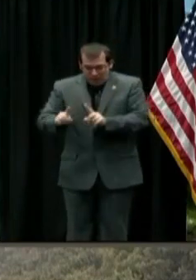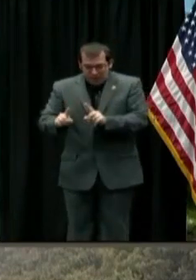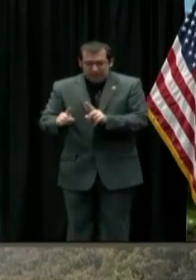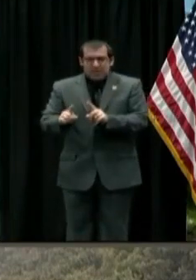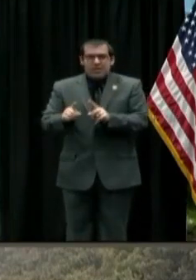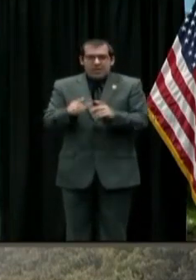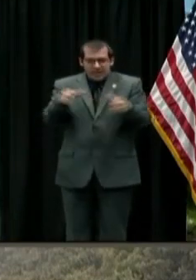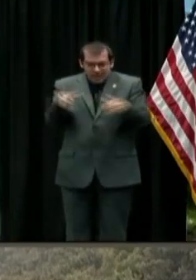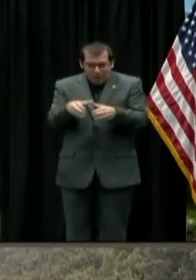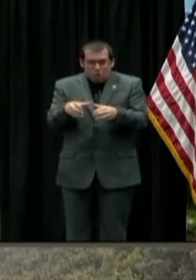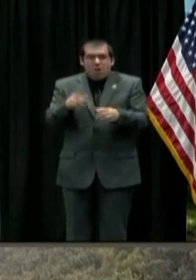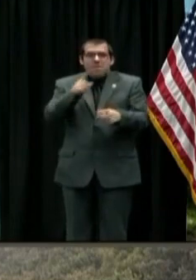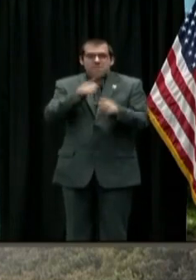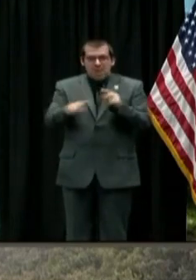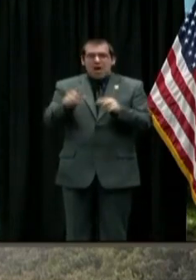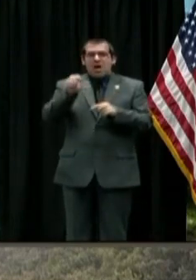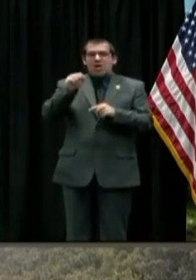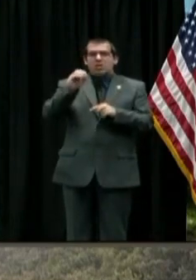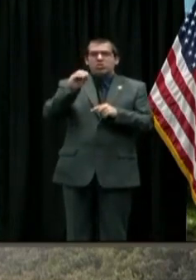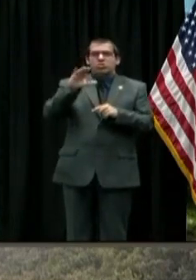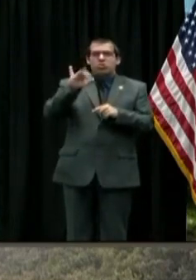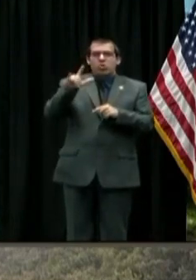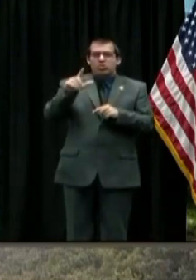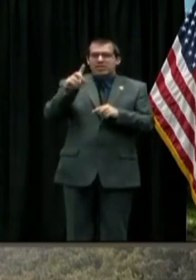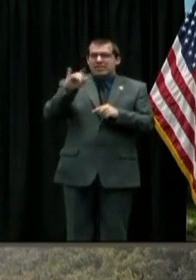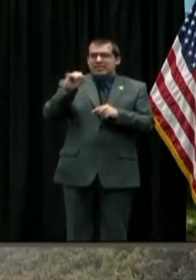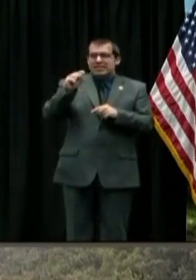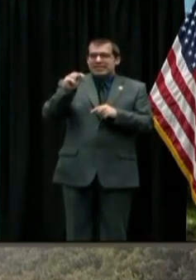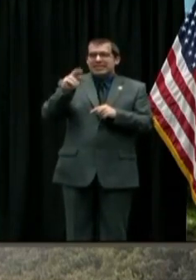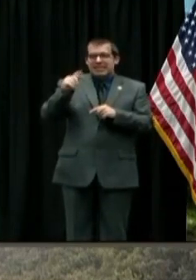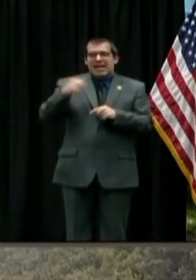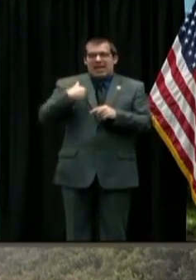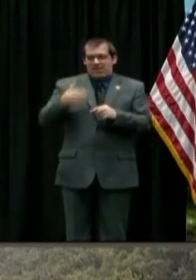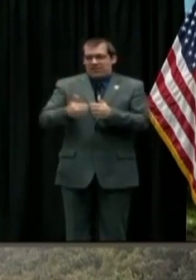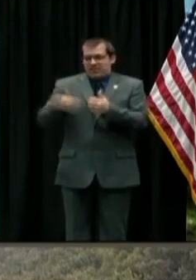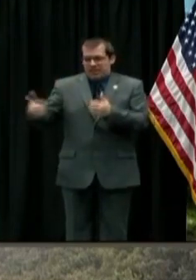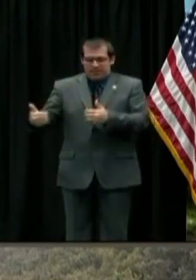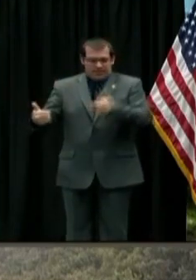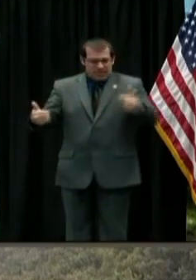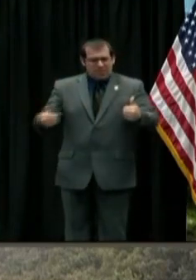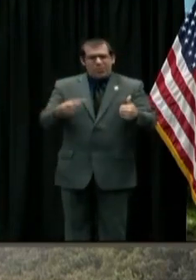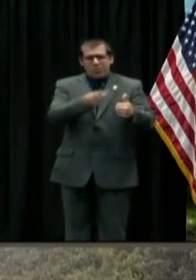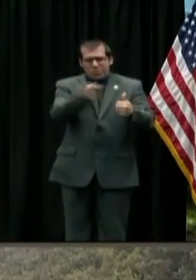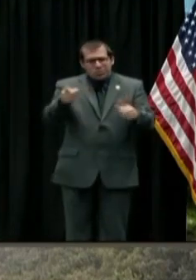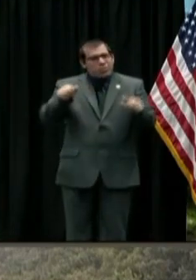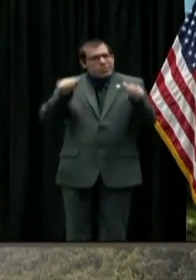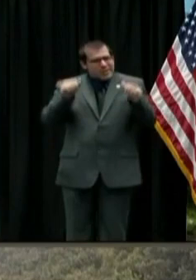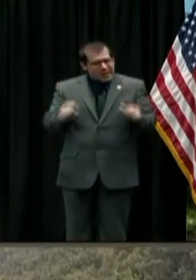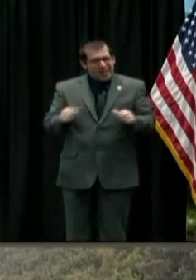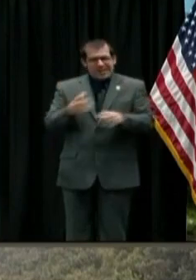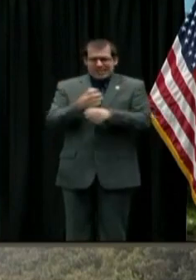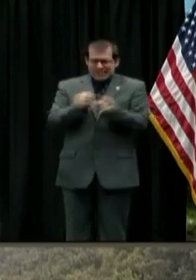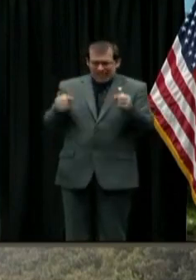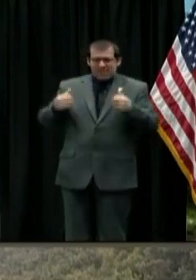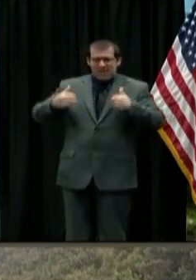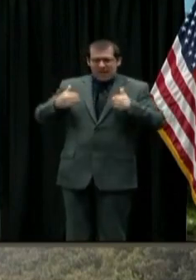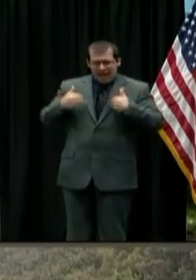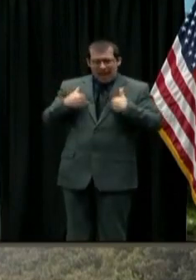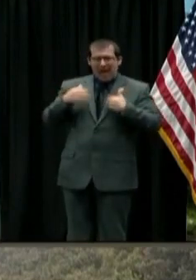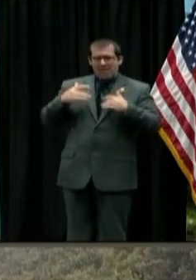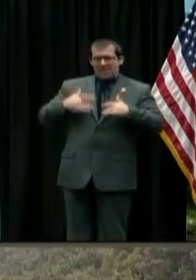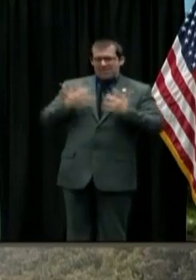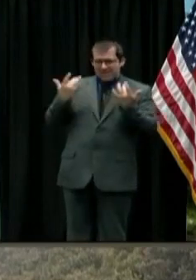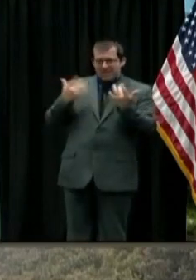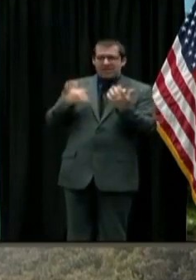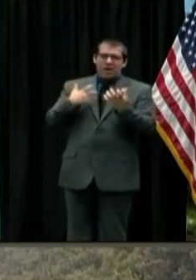and being together, but they're socially distanced, and there's ways that you can safely have an event like this. I